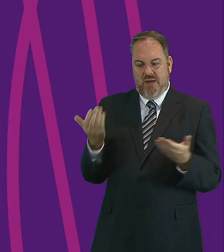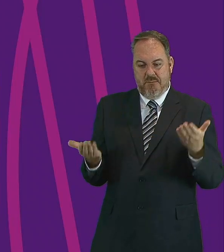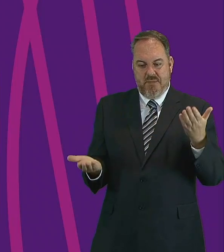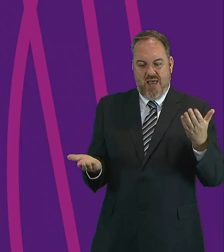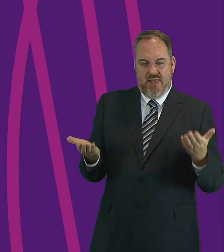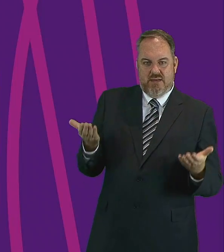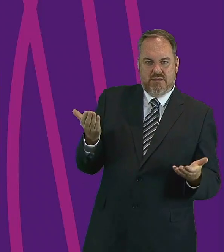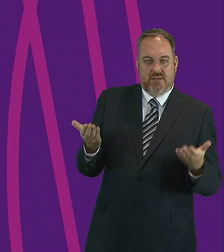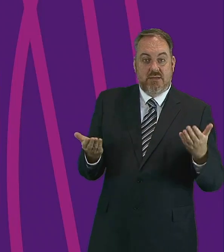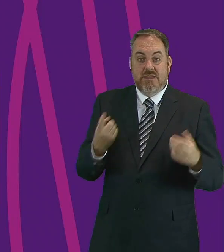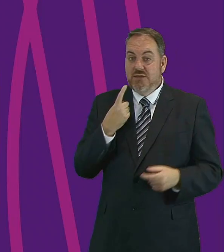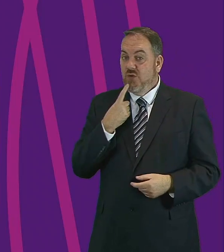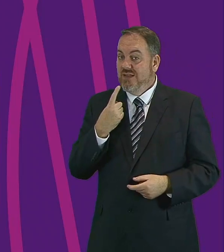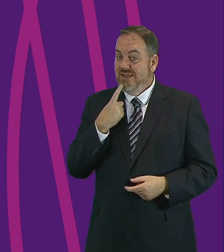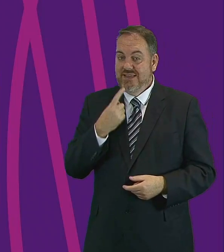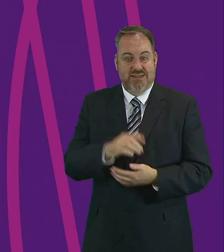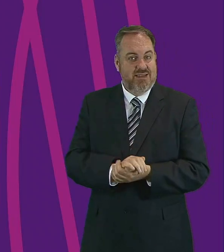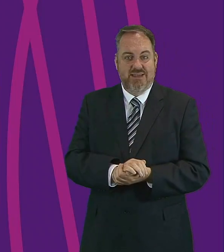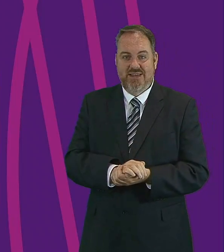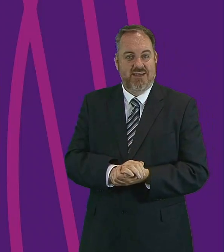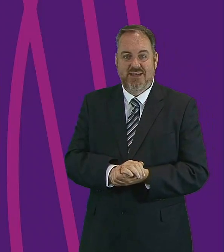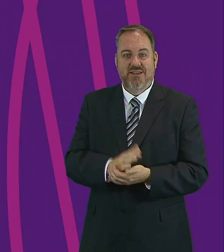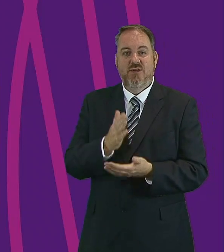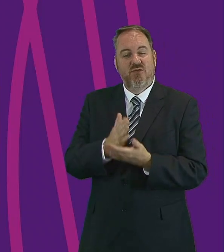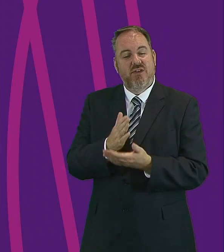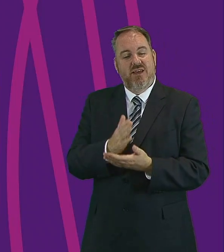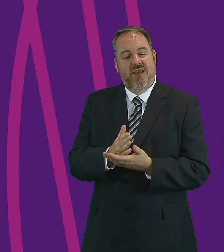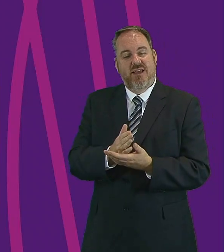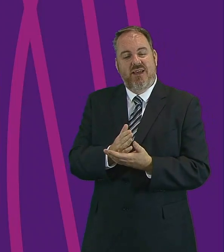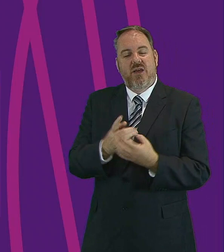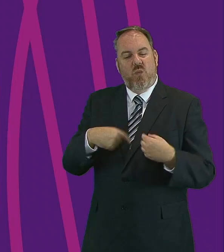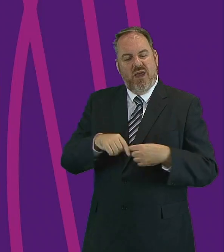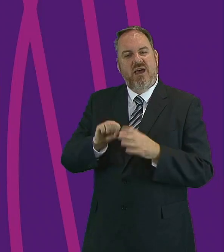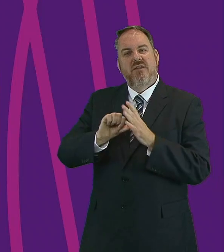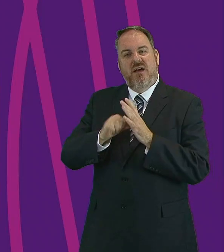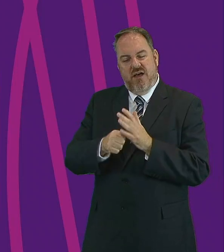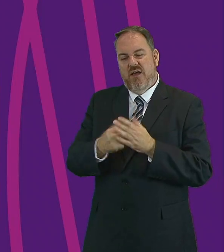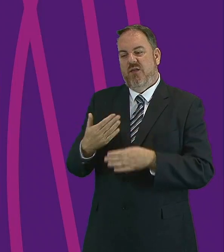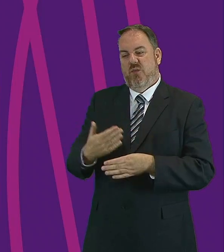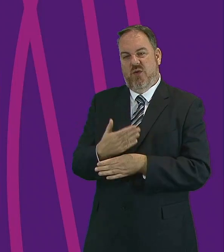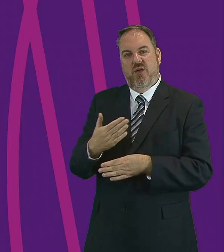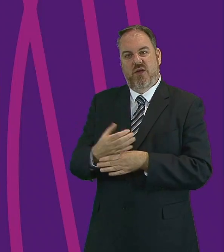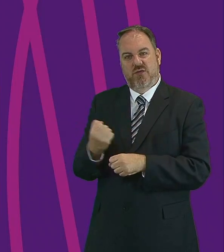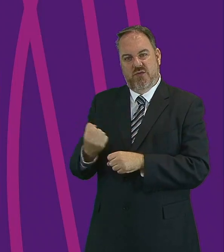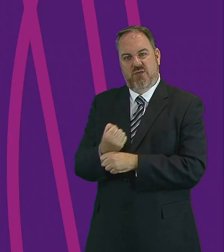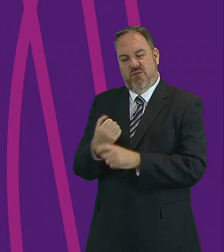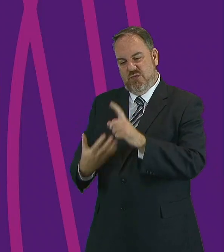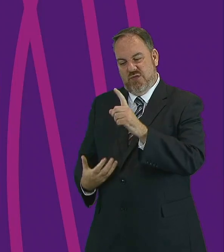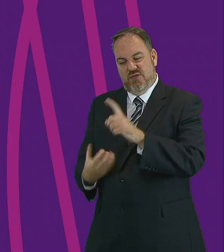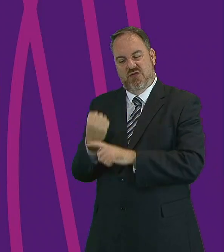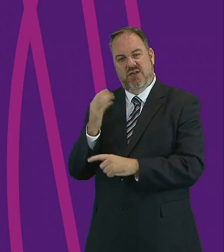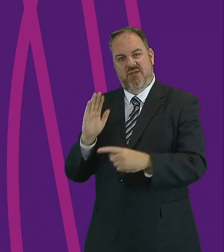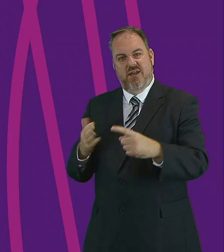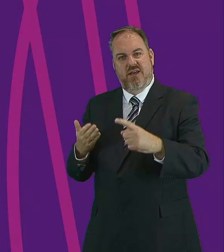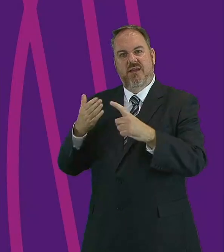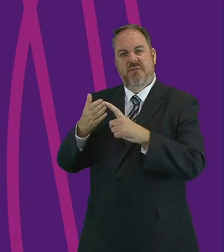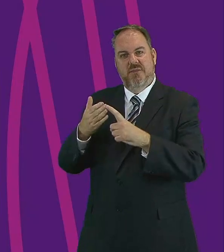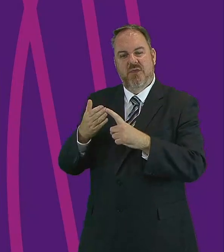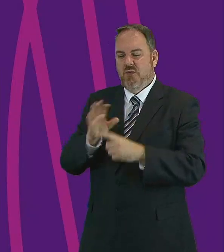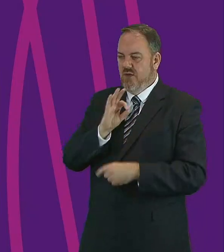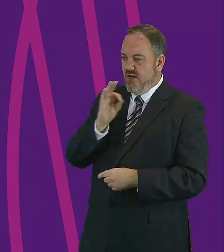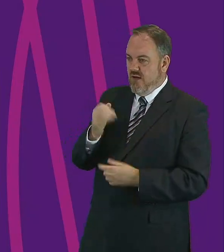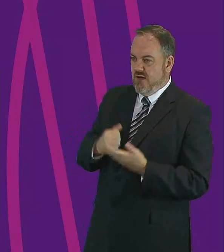it is why we are elected to come to this place to do that difficult work. And that's what the legislative process is for. And I would encourage the member